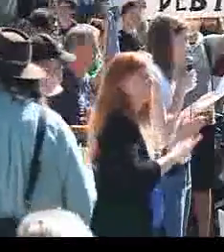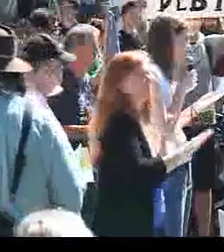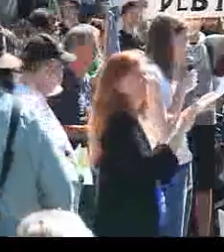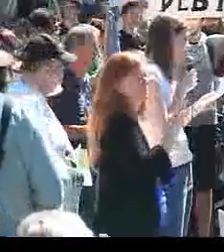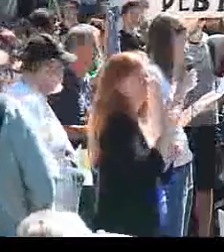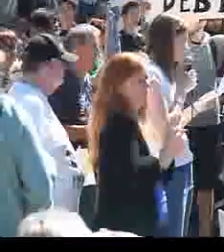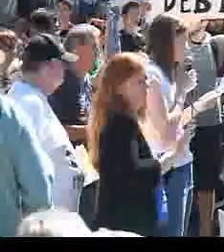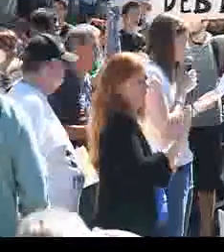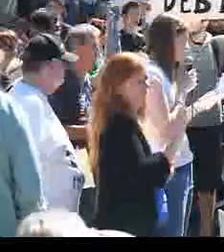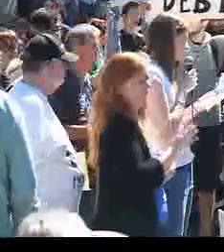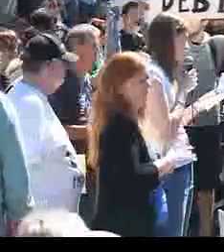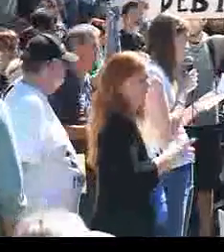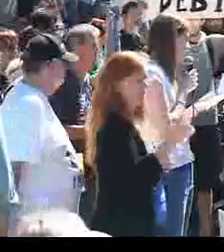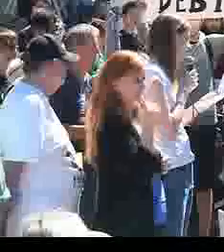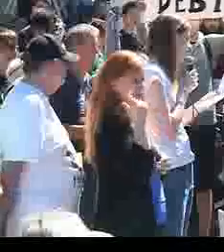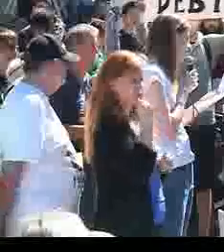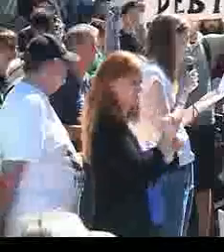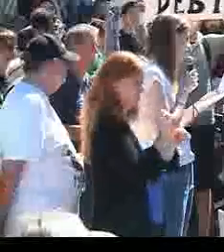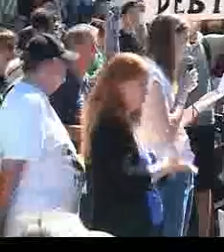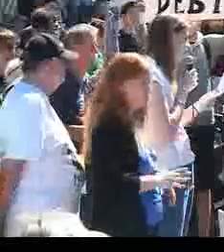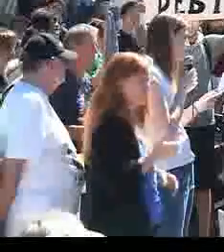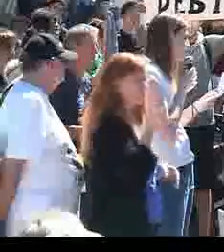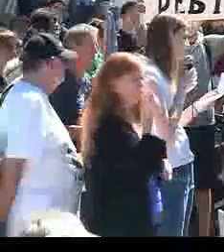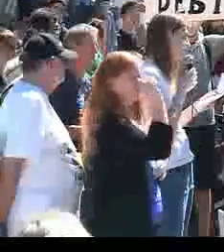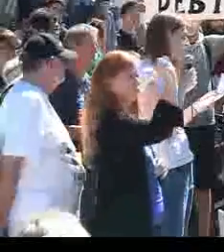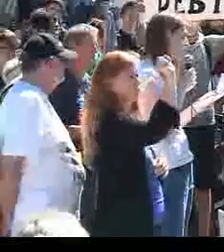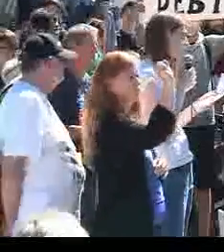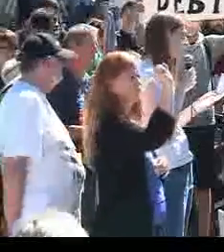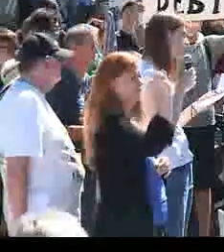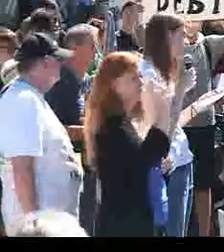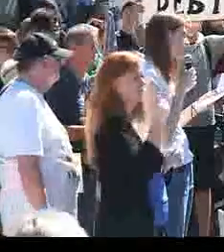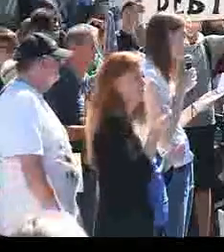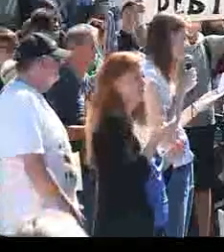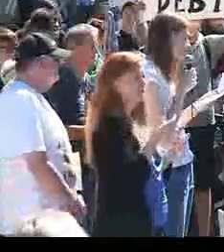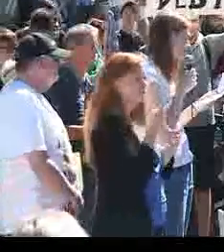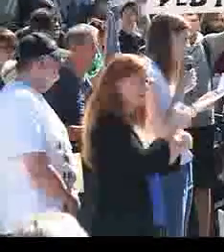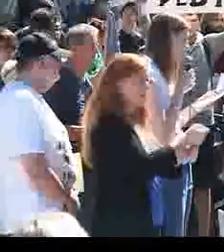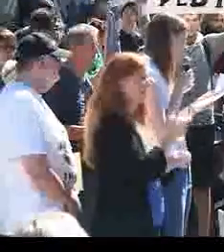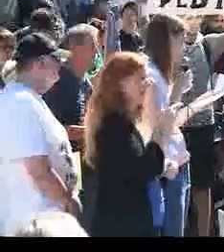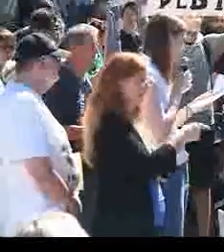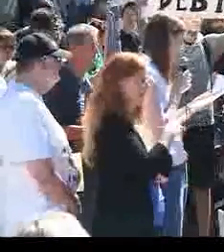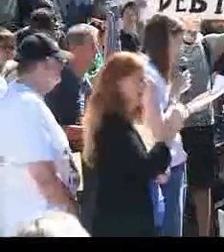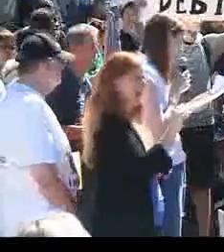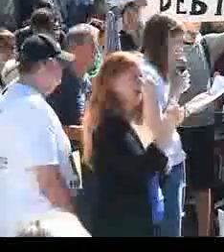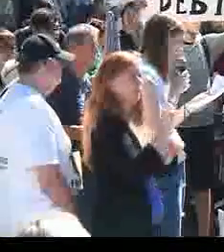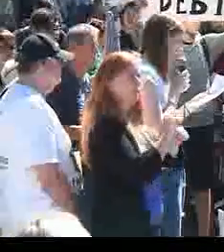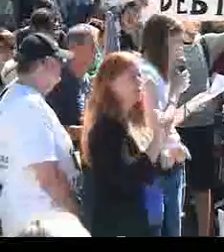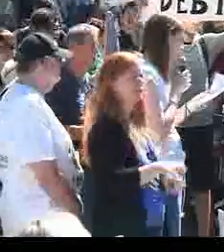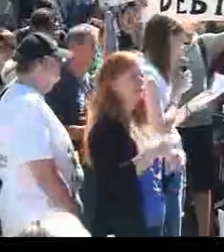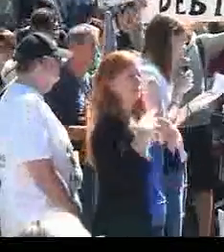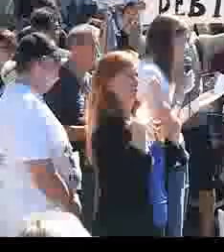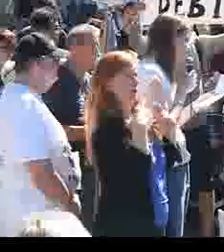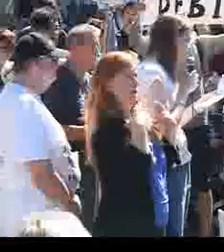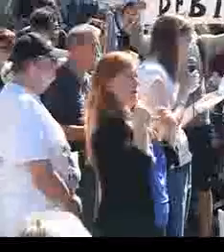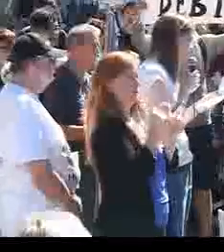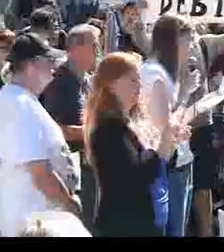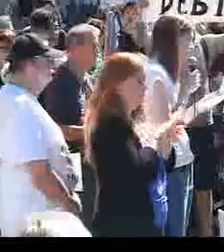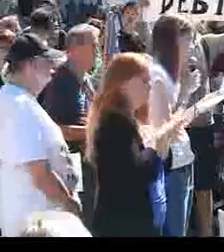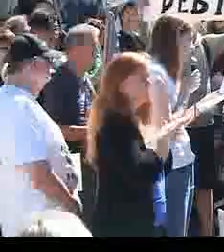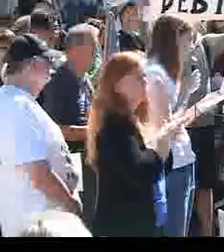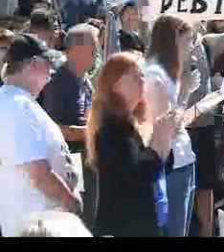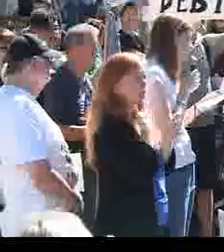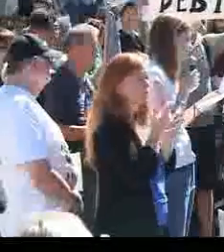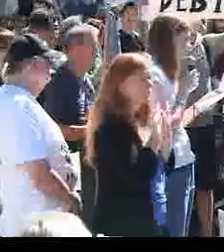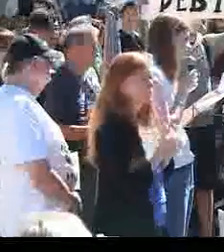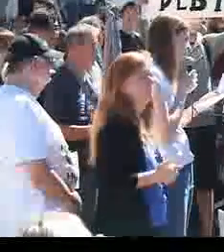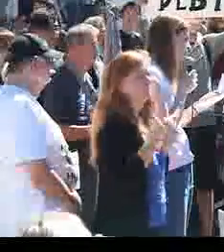Just last year, workers struck to ensure that they and those who come after them could retire in dignity. We struck as well to push